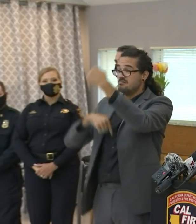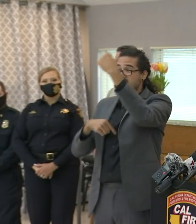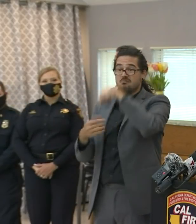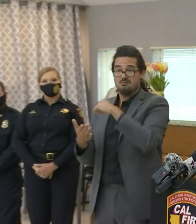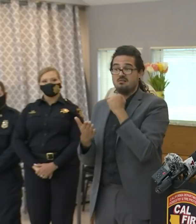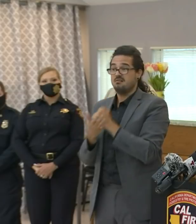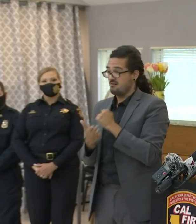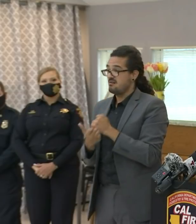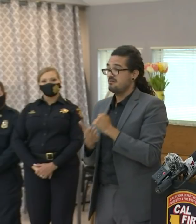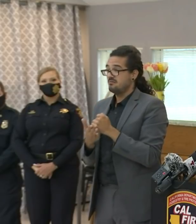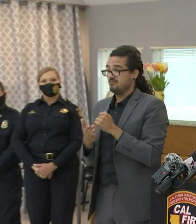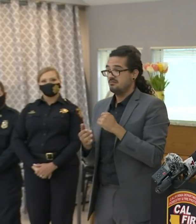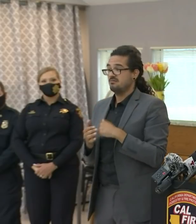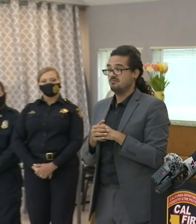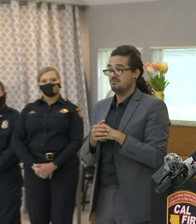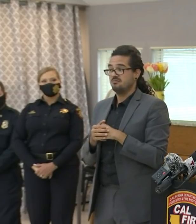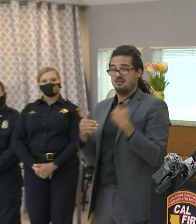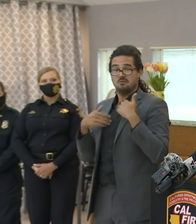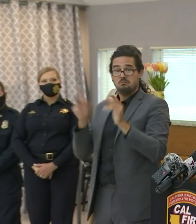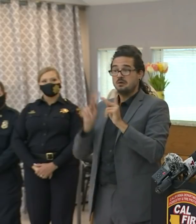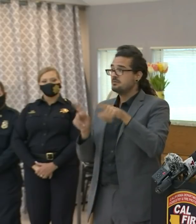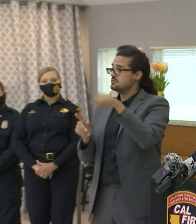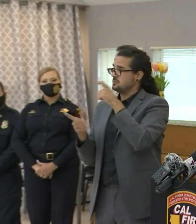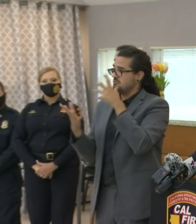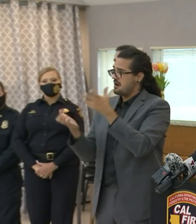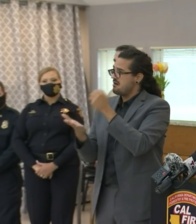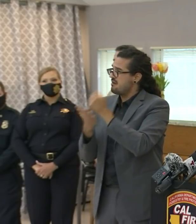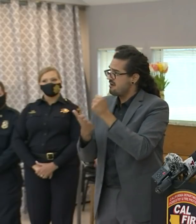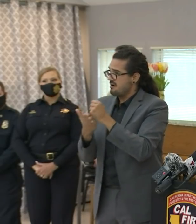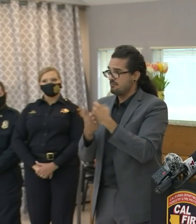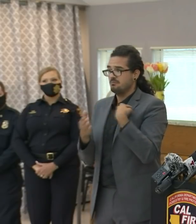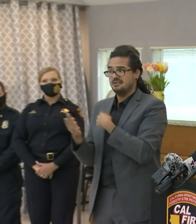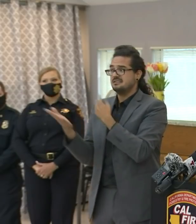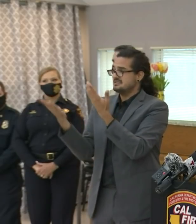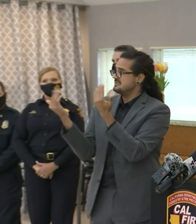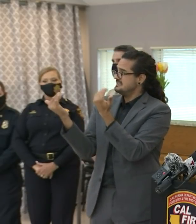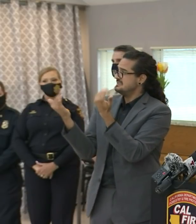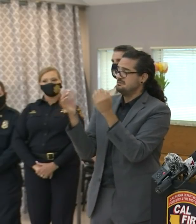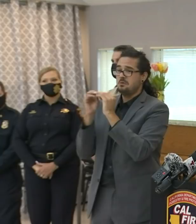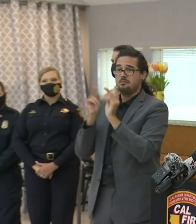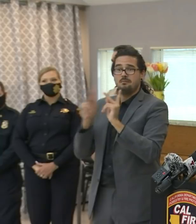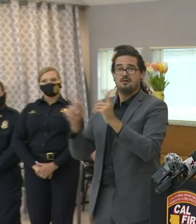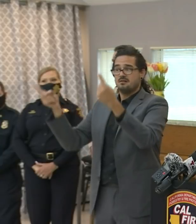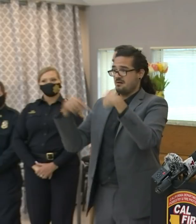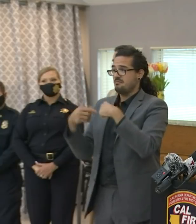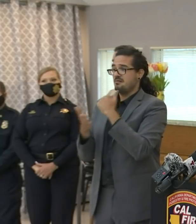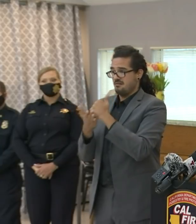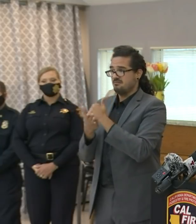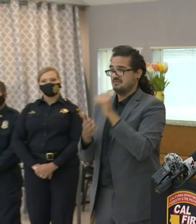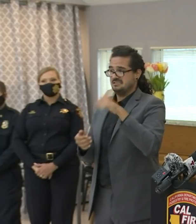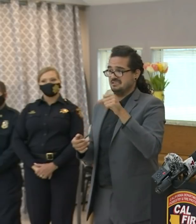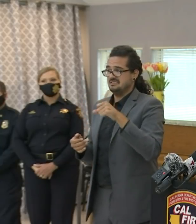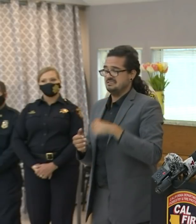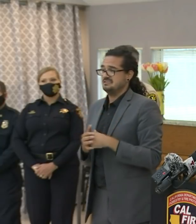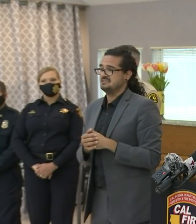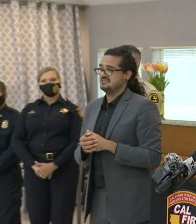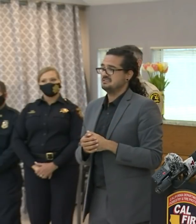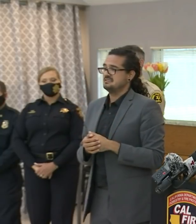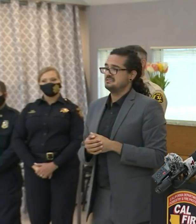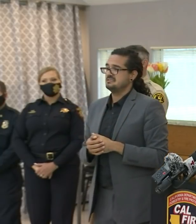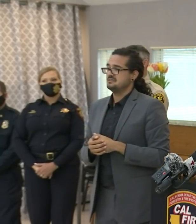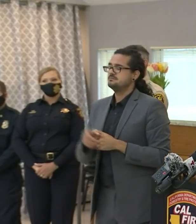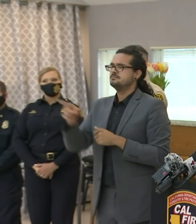this incident, and we anticipate to see more over the next few days and the coming week. But just as a follow-up, is